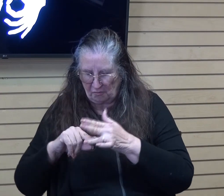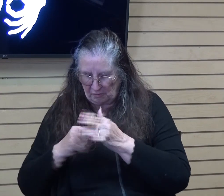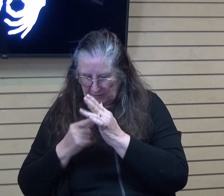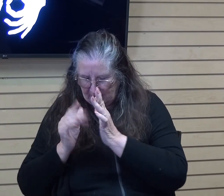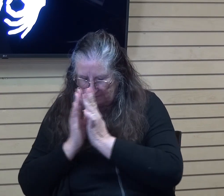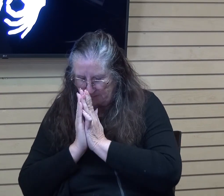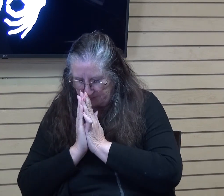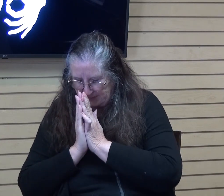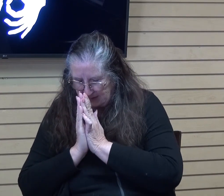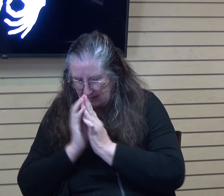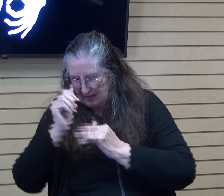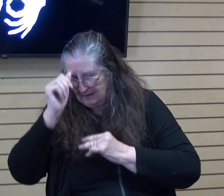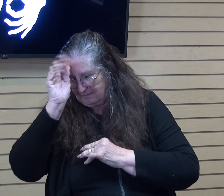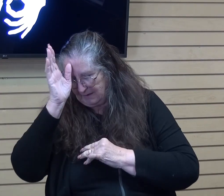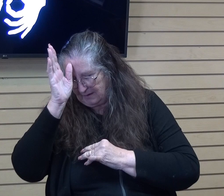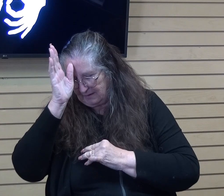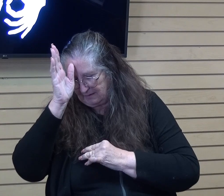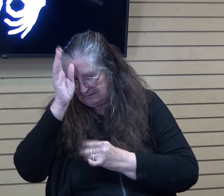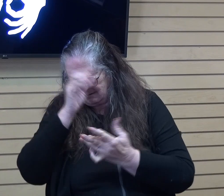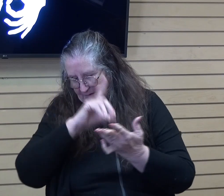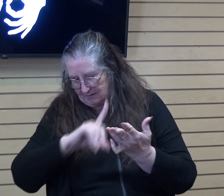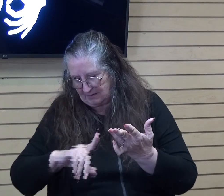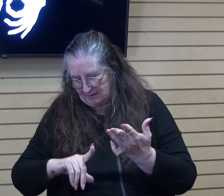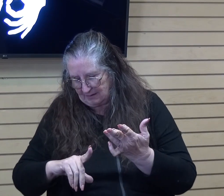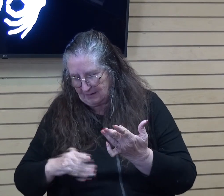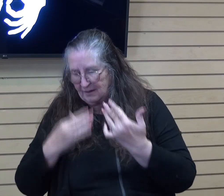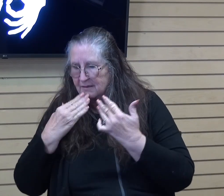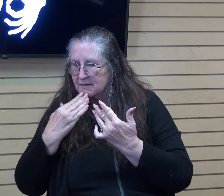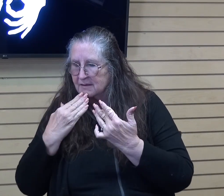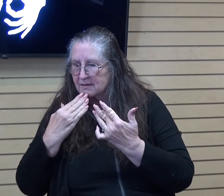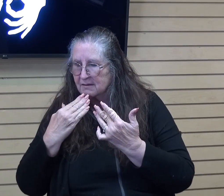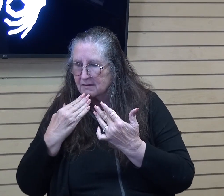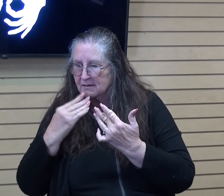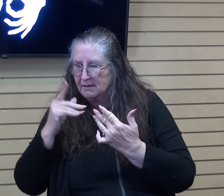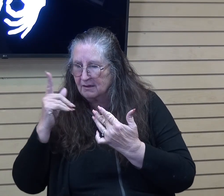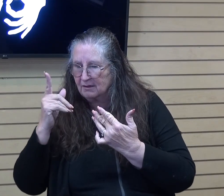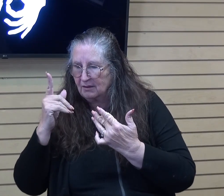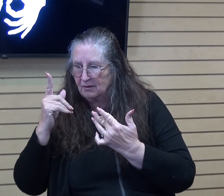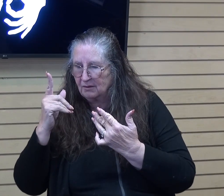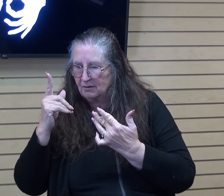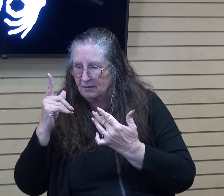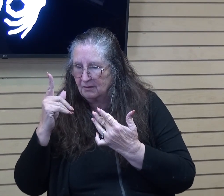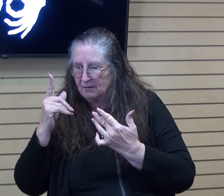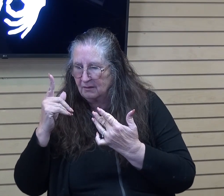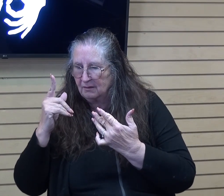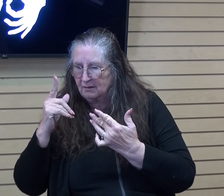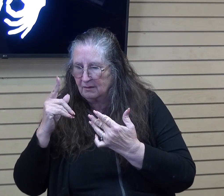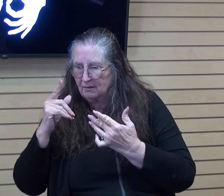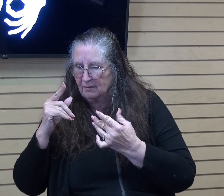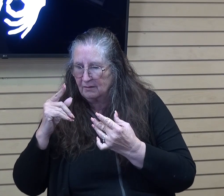So, Father, Lord, I thank you that you are a holy and perfect